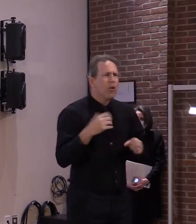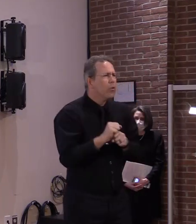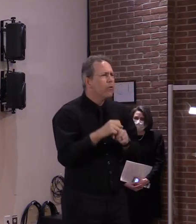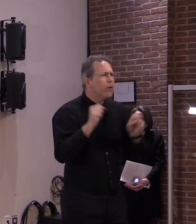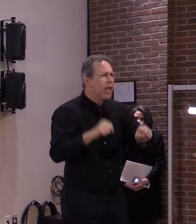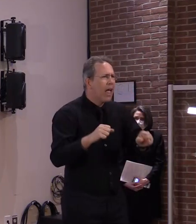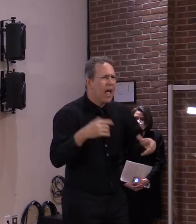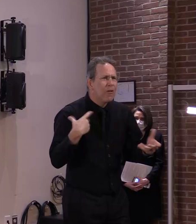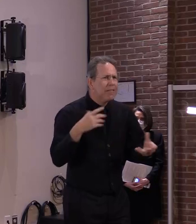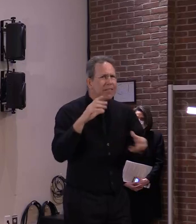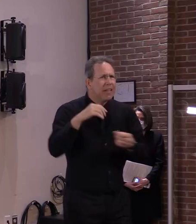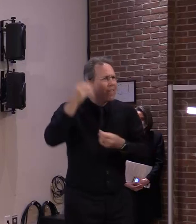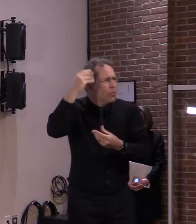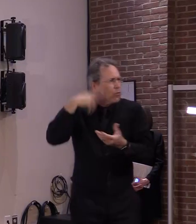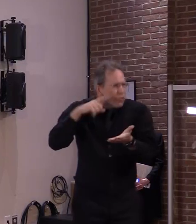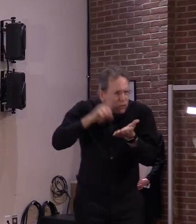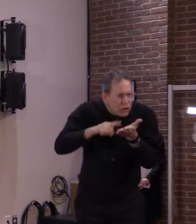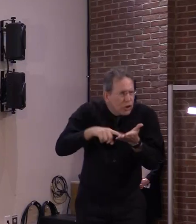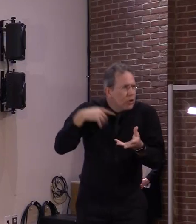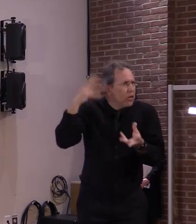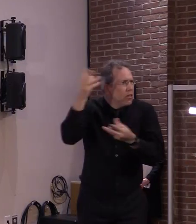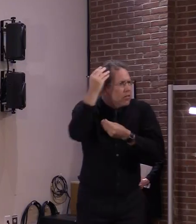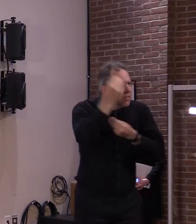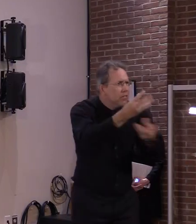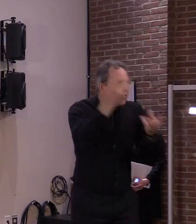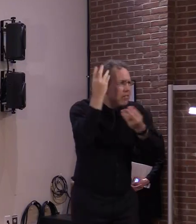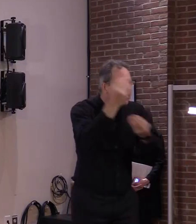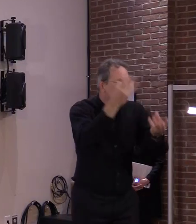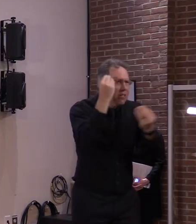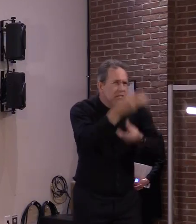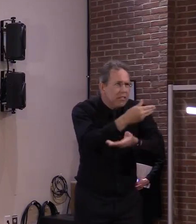these younger Vermonters when the time comes.